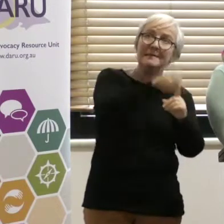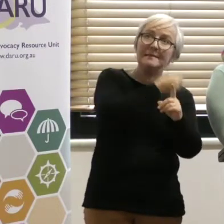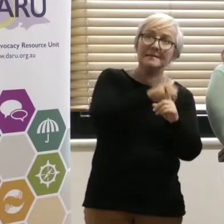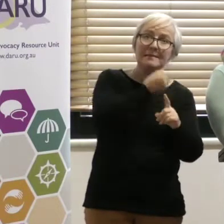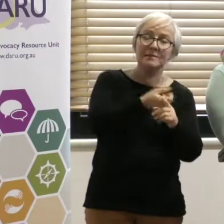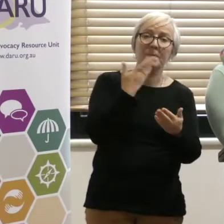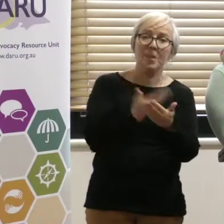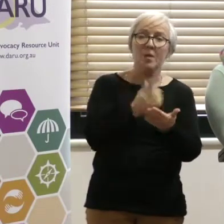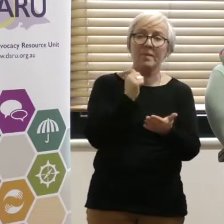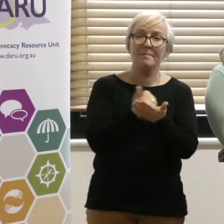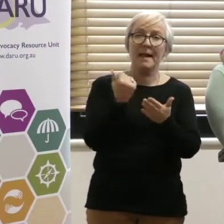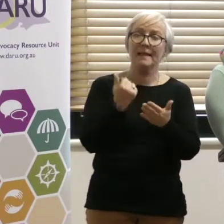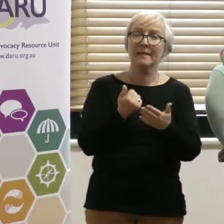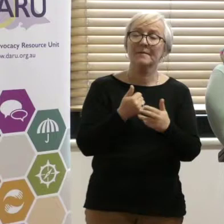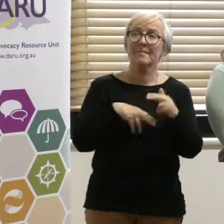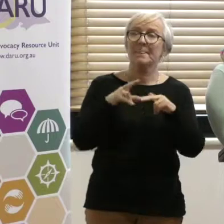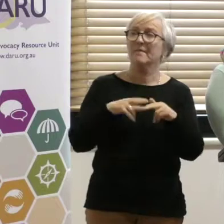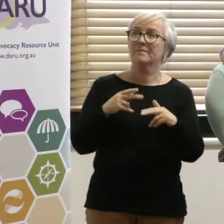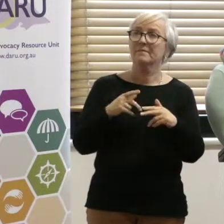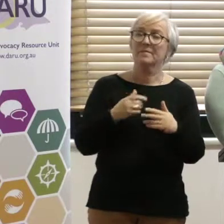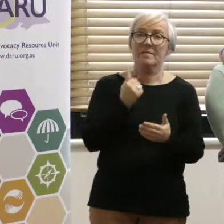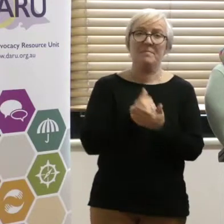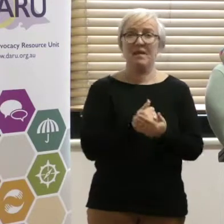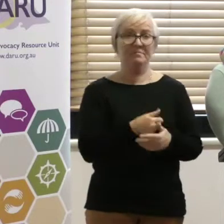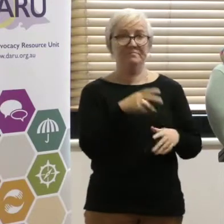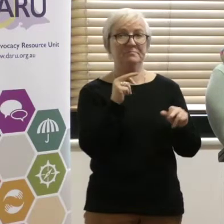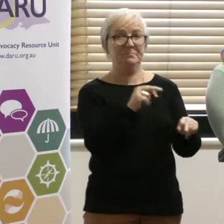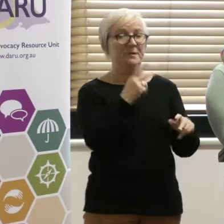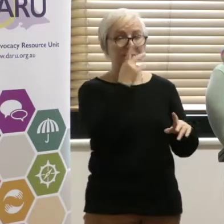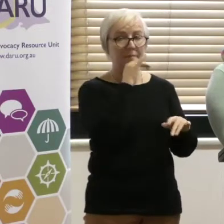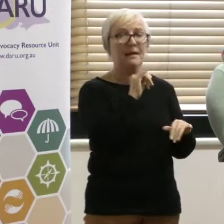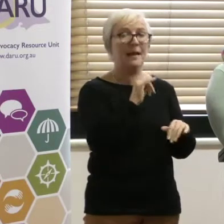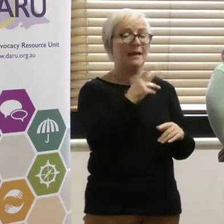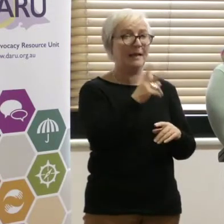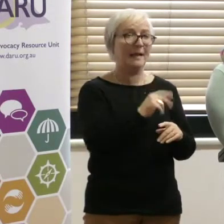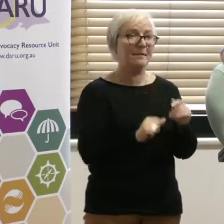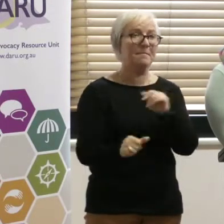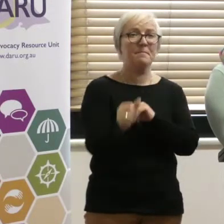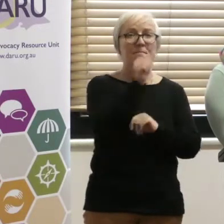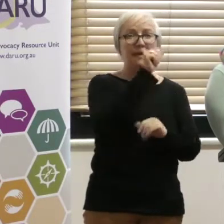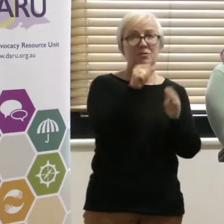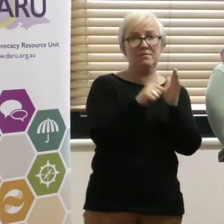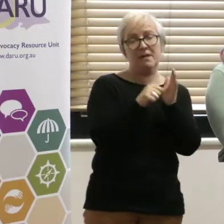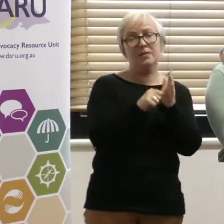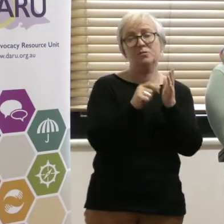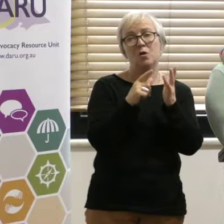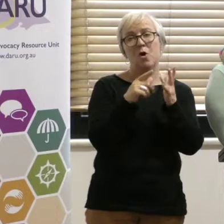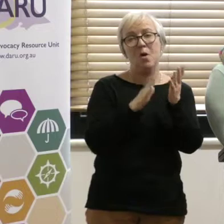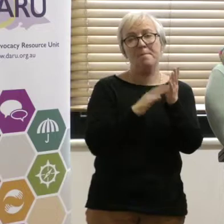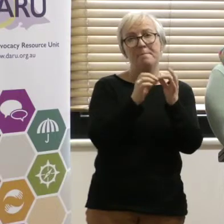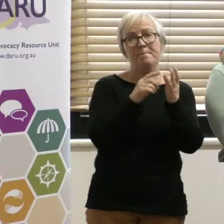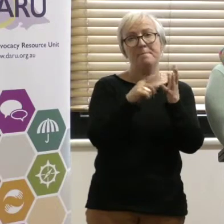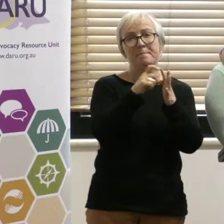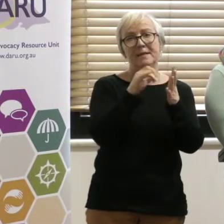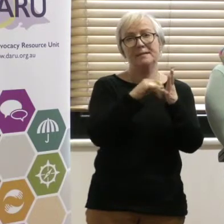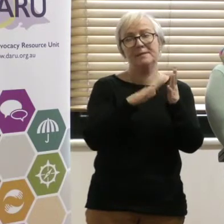that's right. If they stand their ground, then really it is the financial ombudsman. But the office does work to advocate